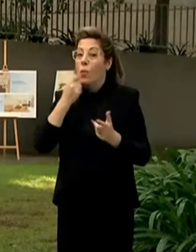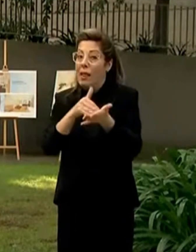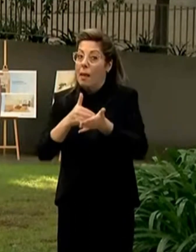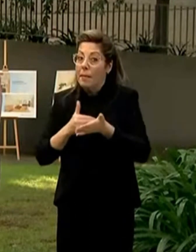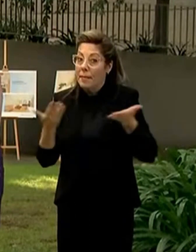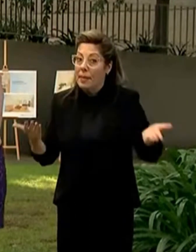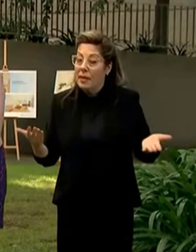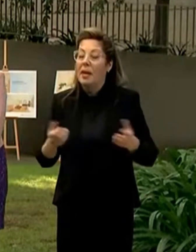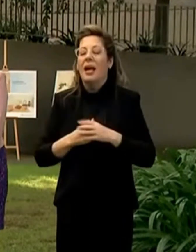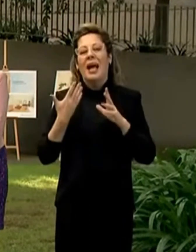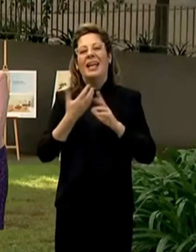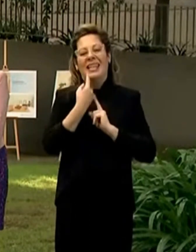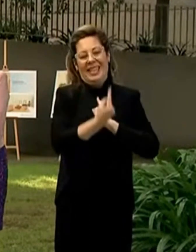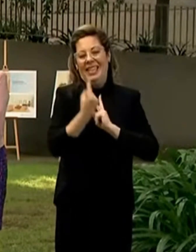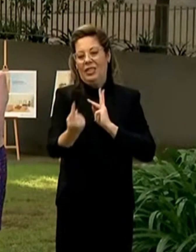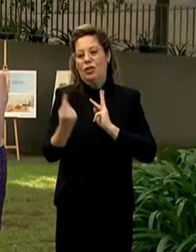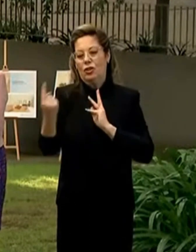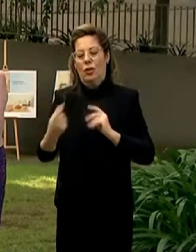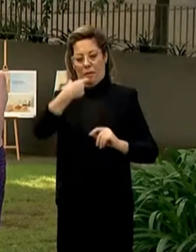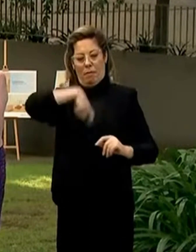particular circumstances.